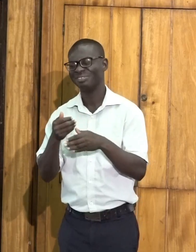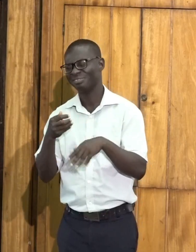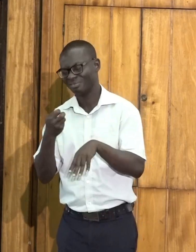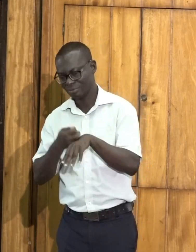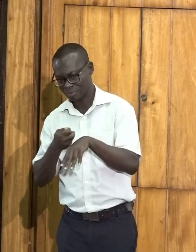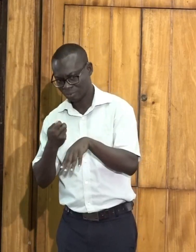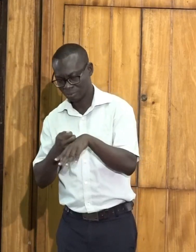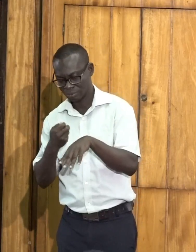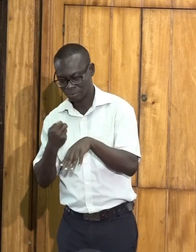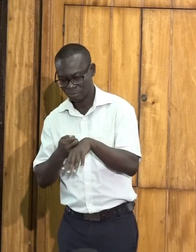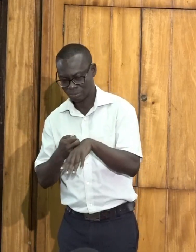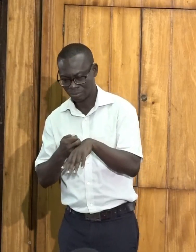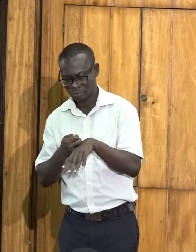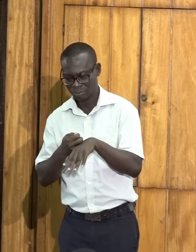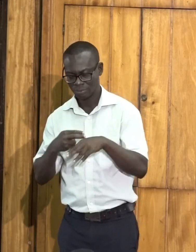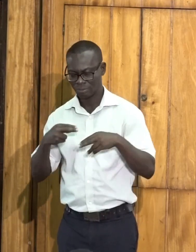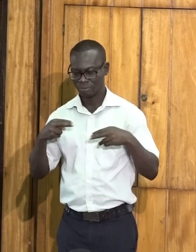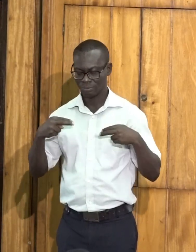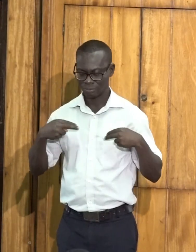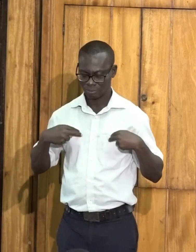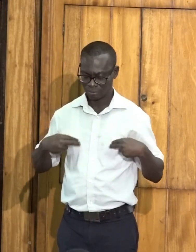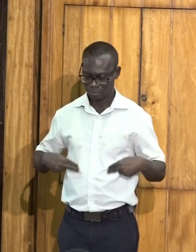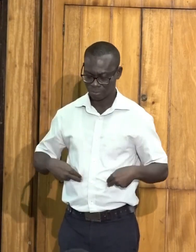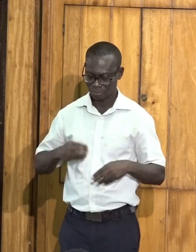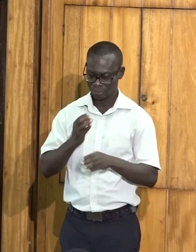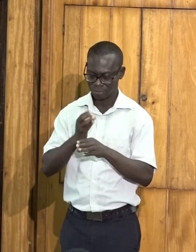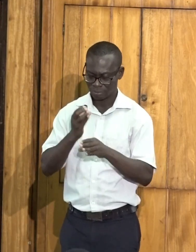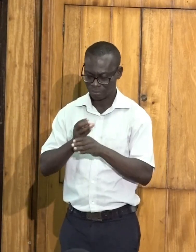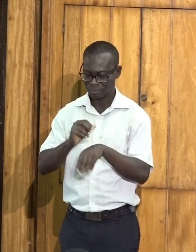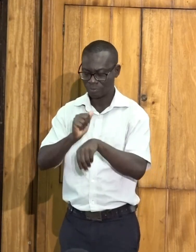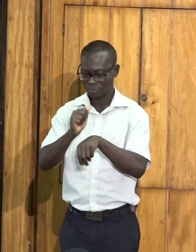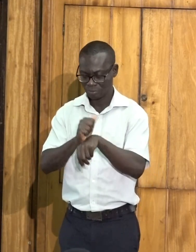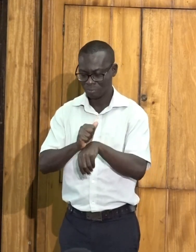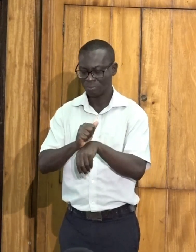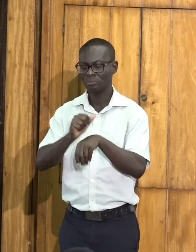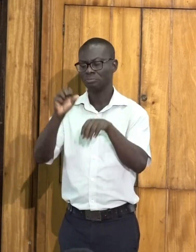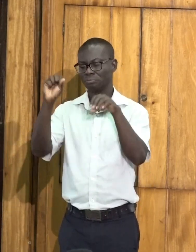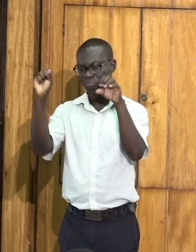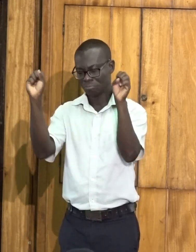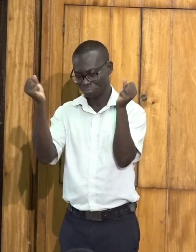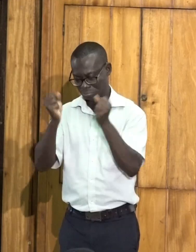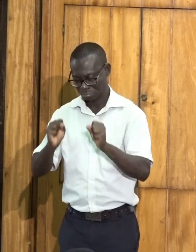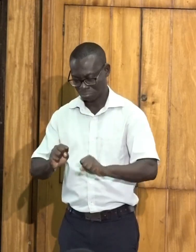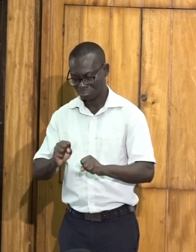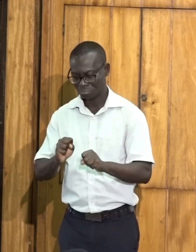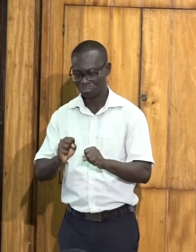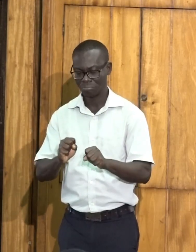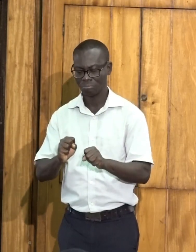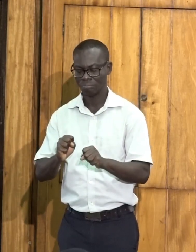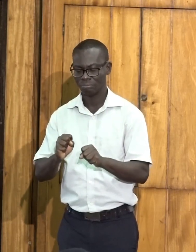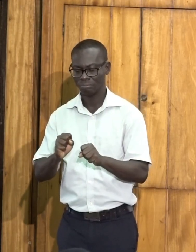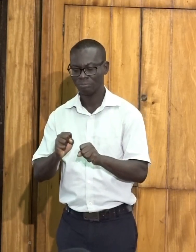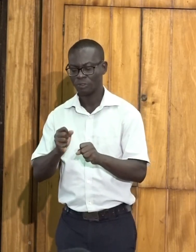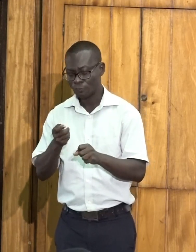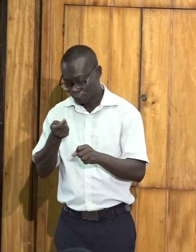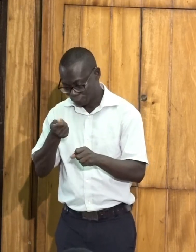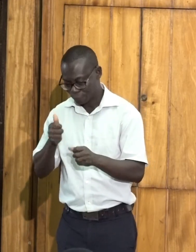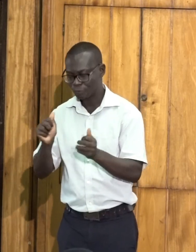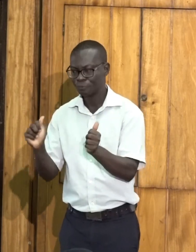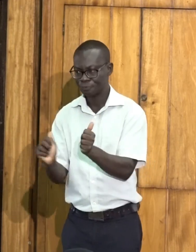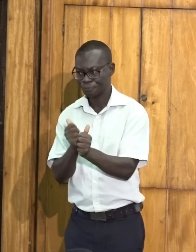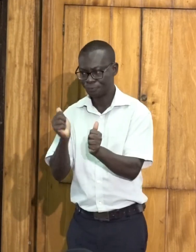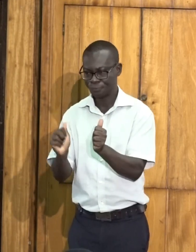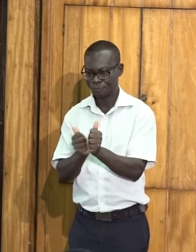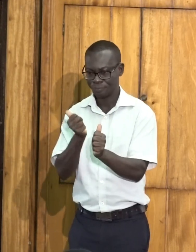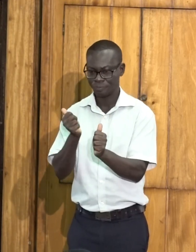on the healthcare workers and the health system. And we also have fewer loss to follow up. What